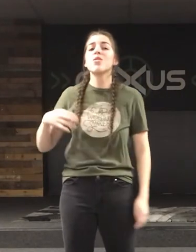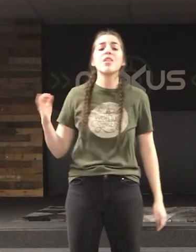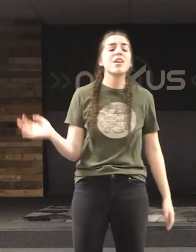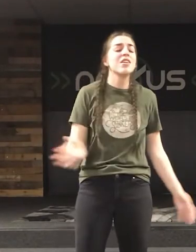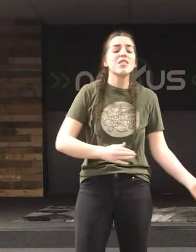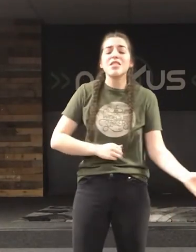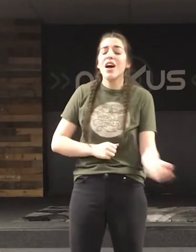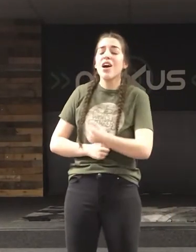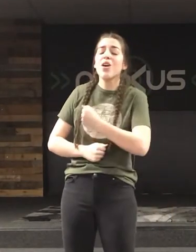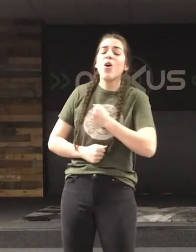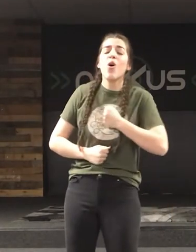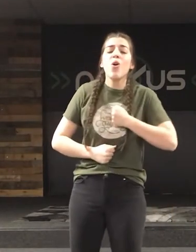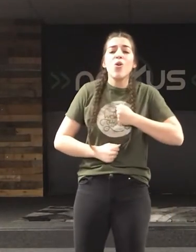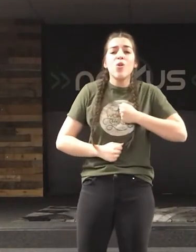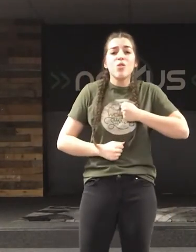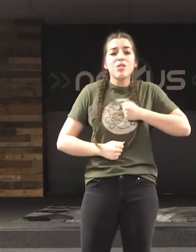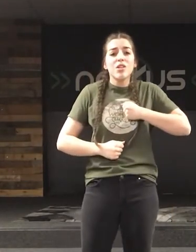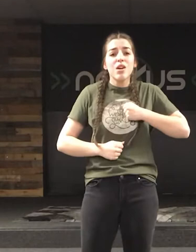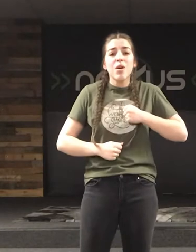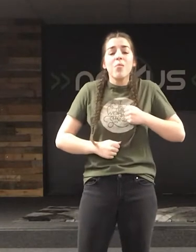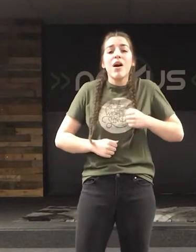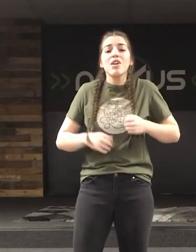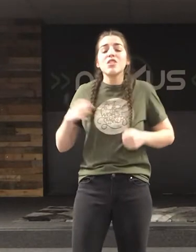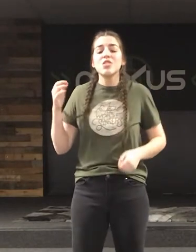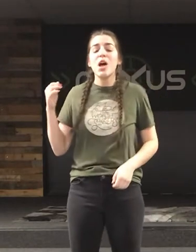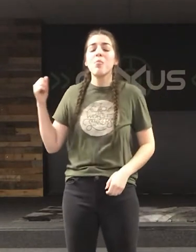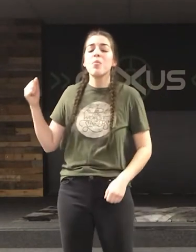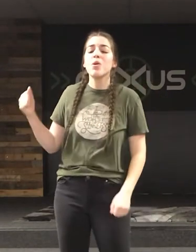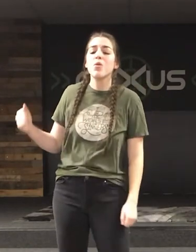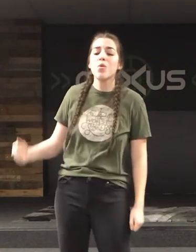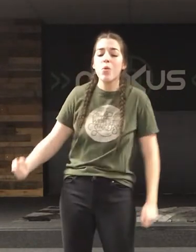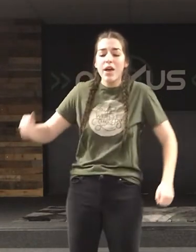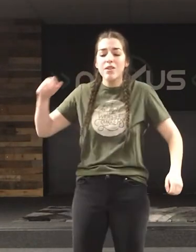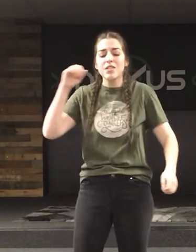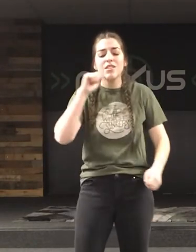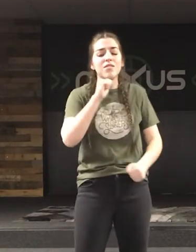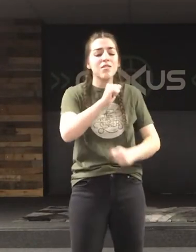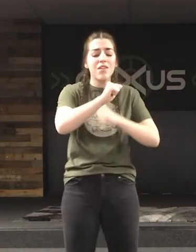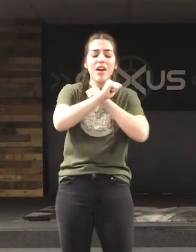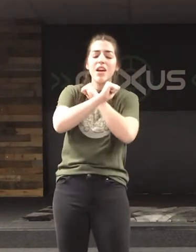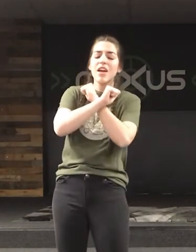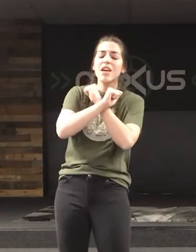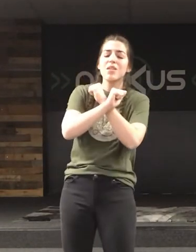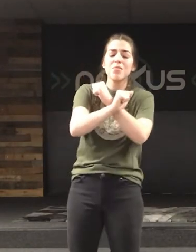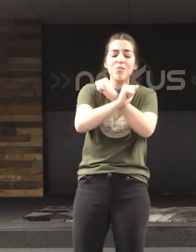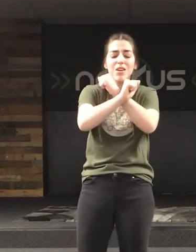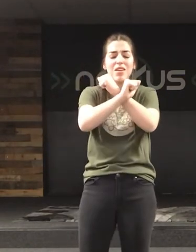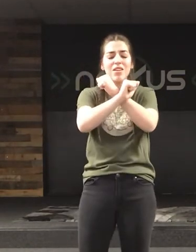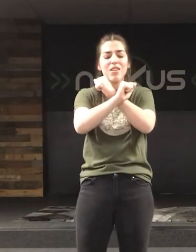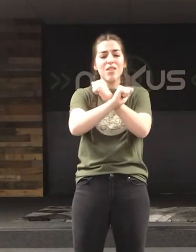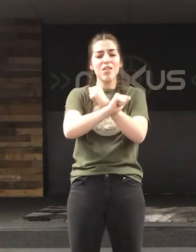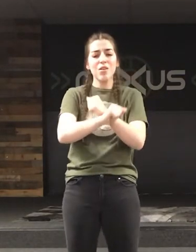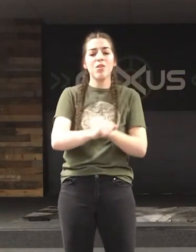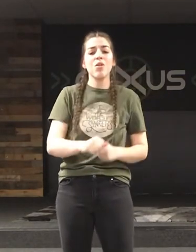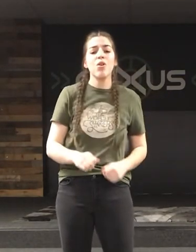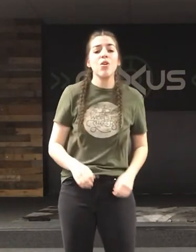displayed. To this I hold, my Shepherd will defend me.